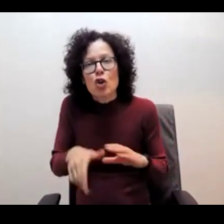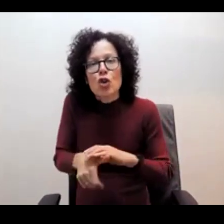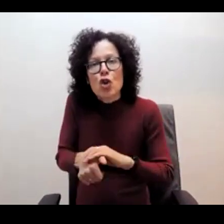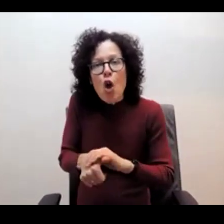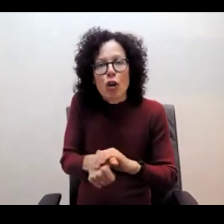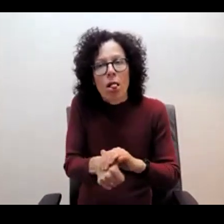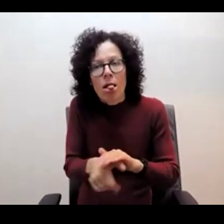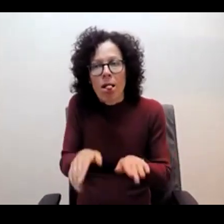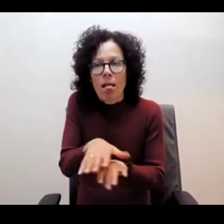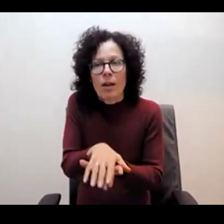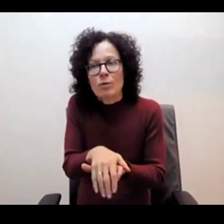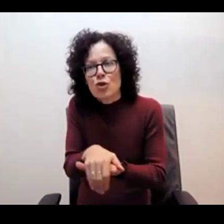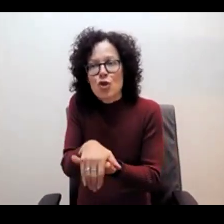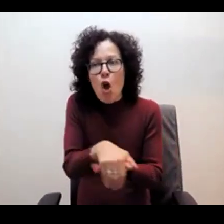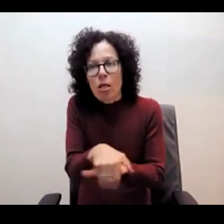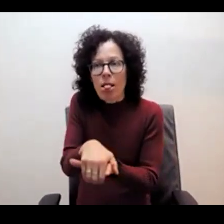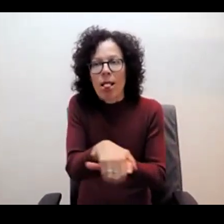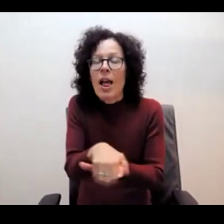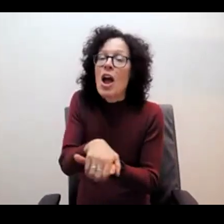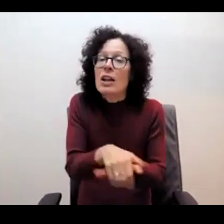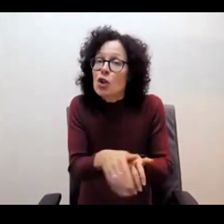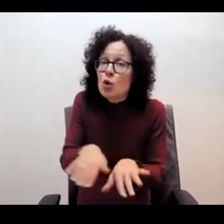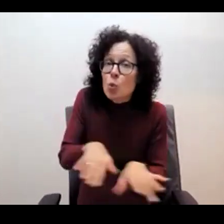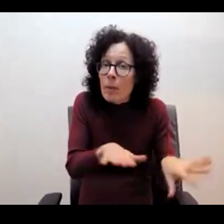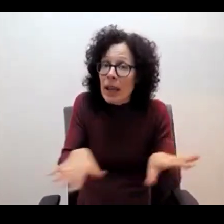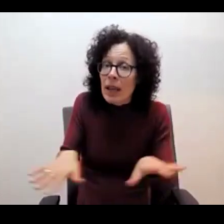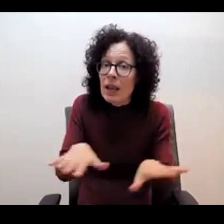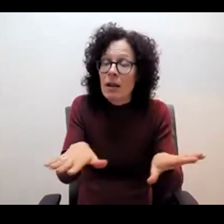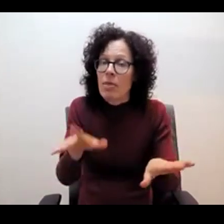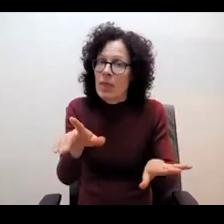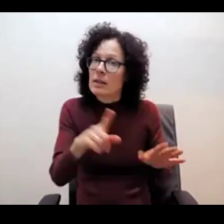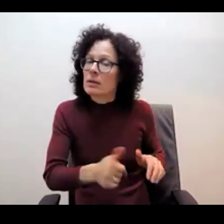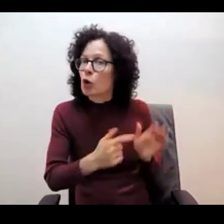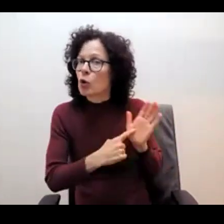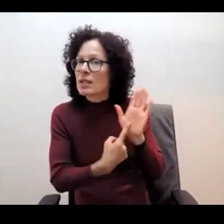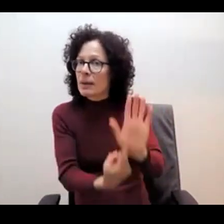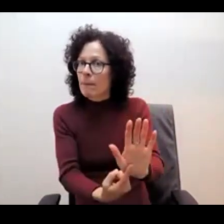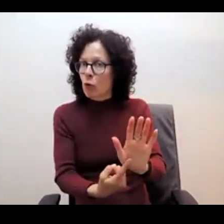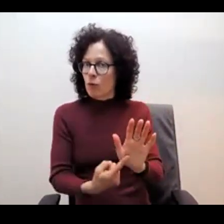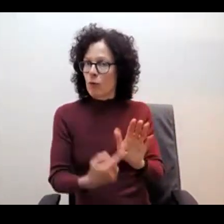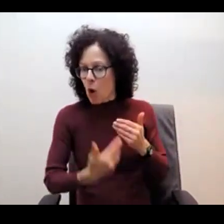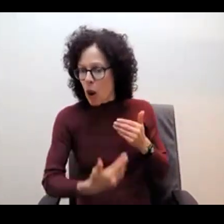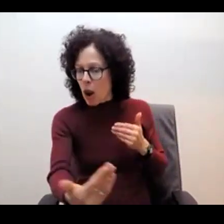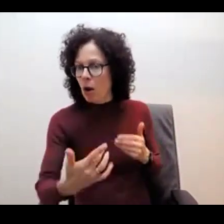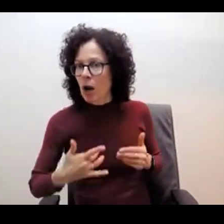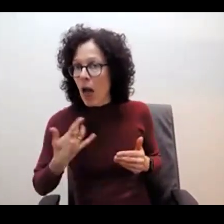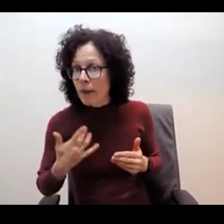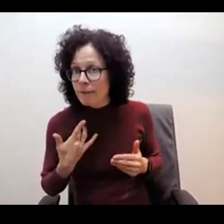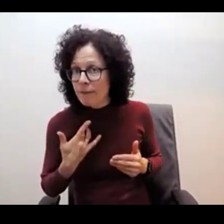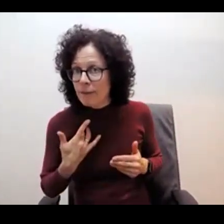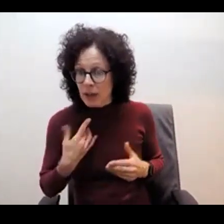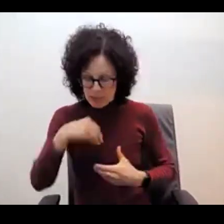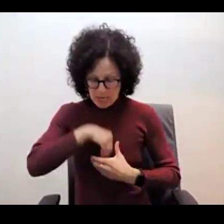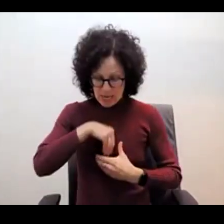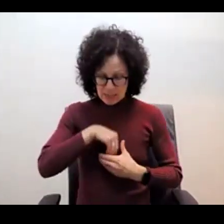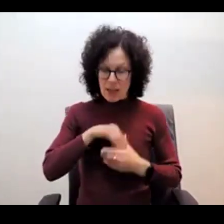one of the symbolic animals for longevity and inner peace.